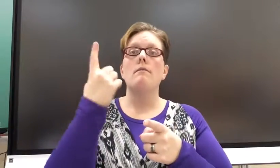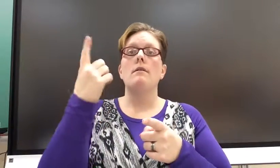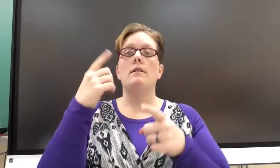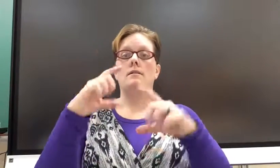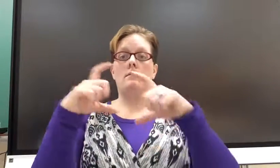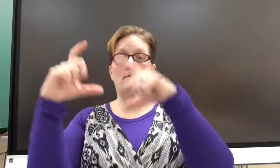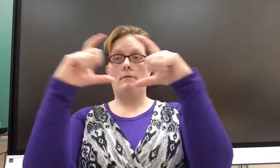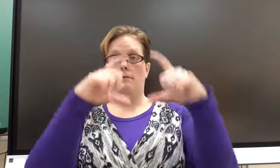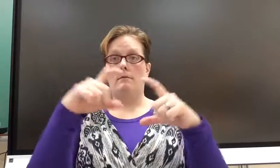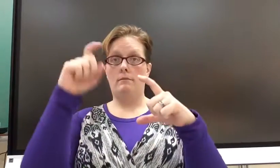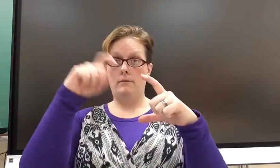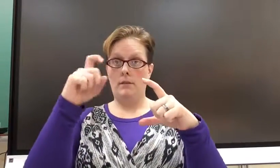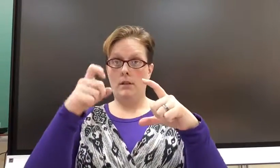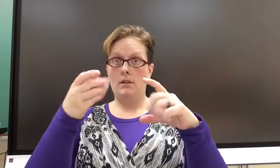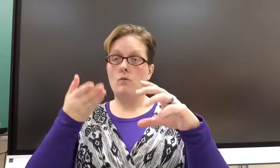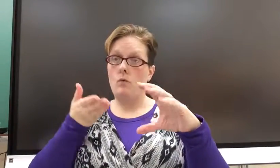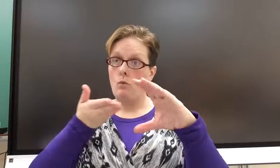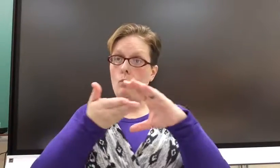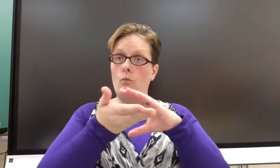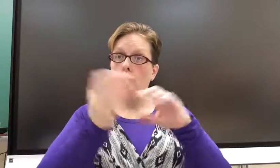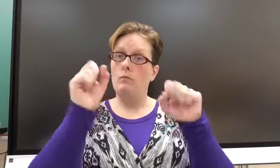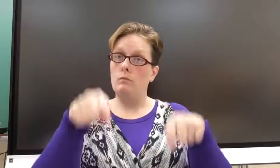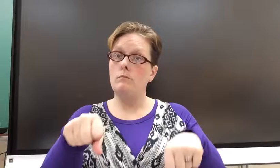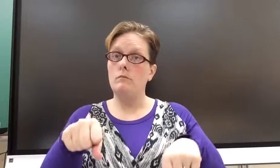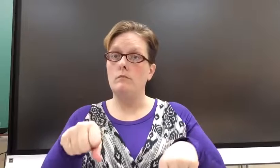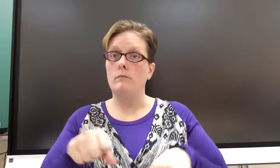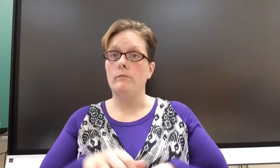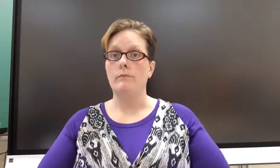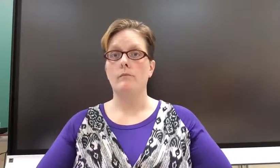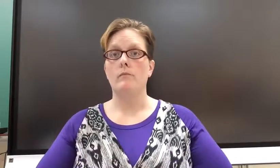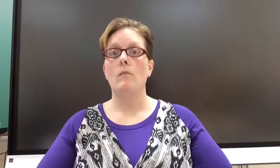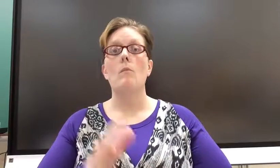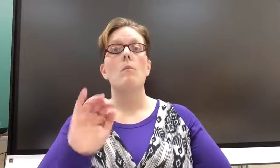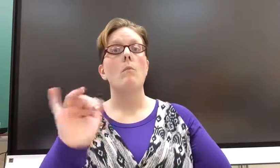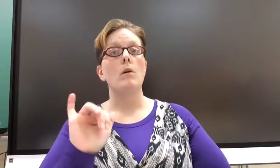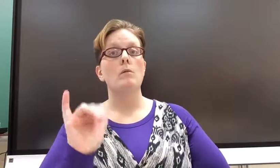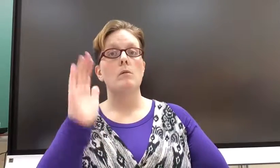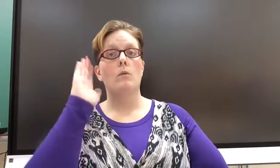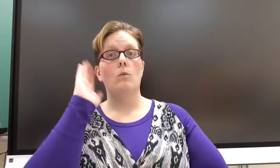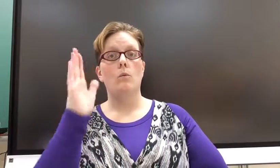at the same time, things like water and air need to be able to get through the membrane.